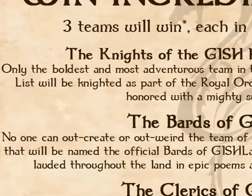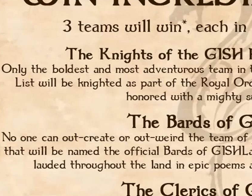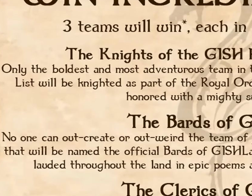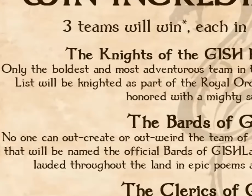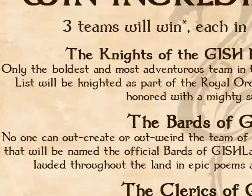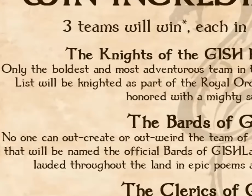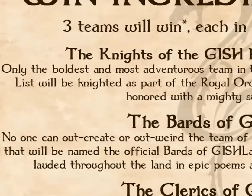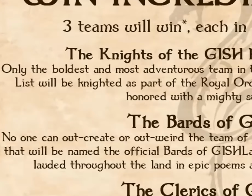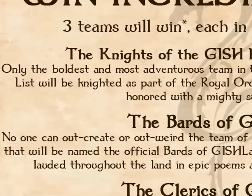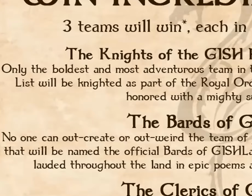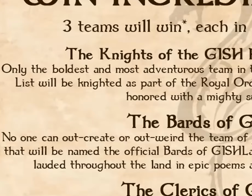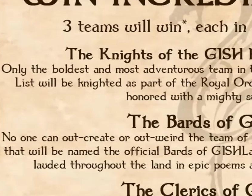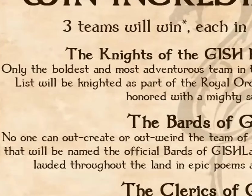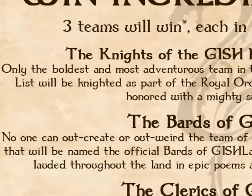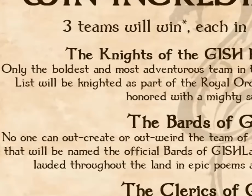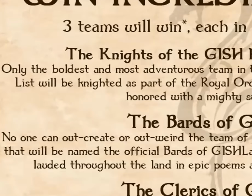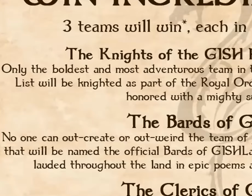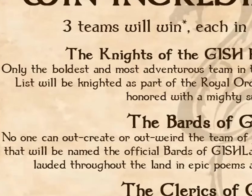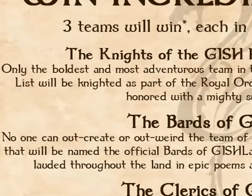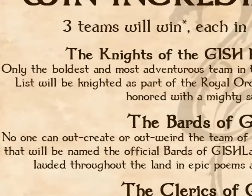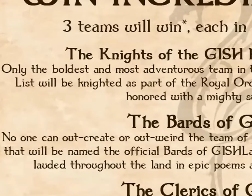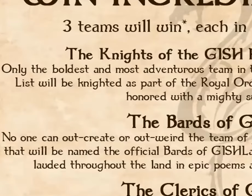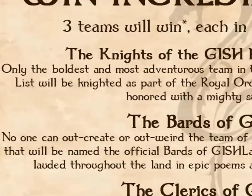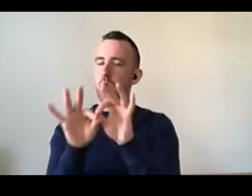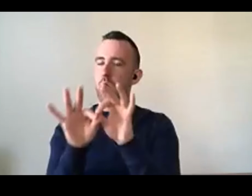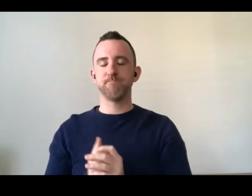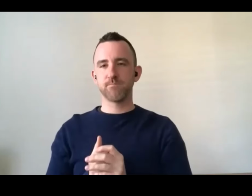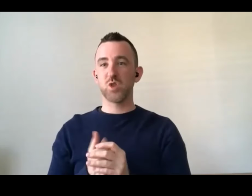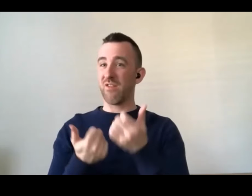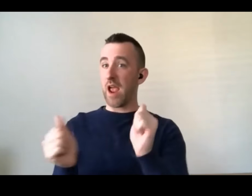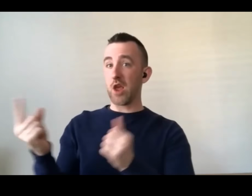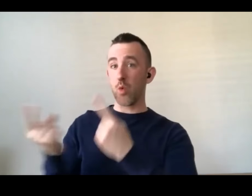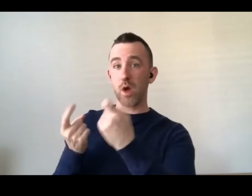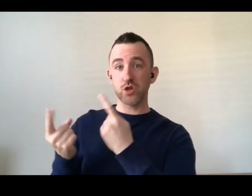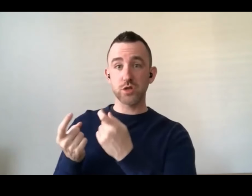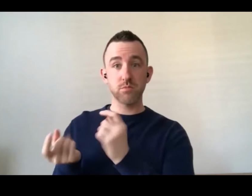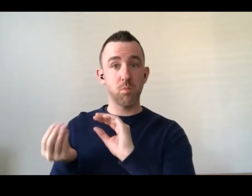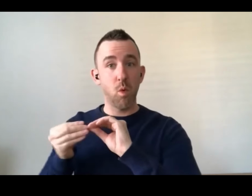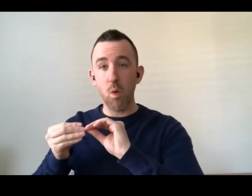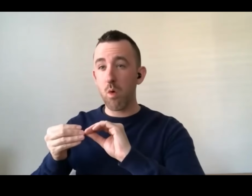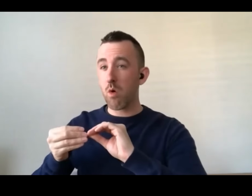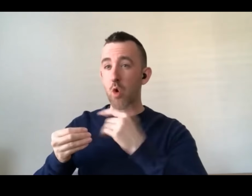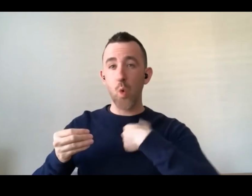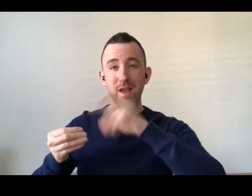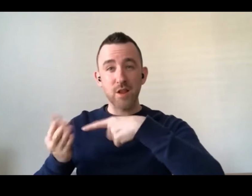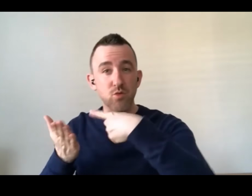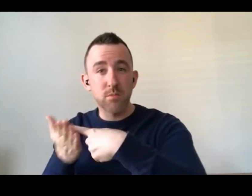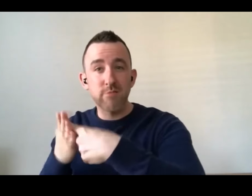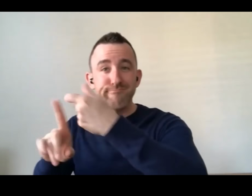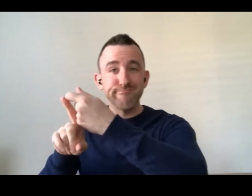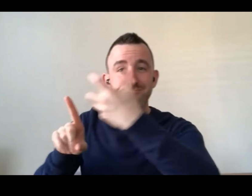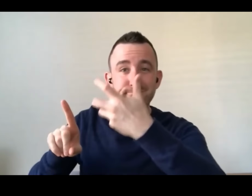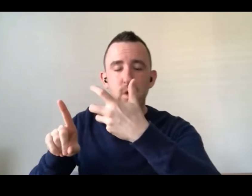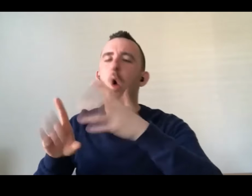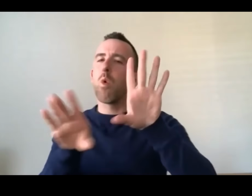prize as well. So very important. Any other questions we need to go through? Any also,